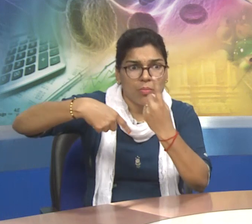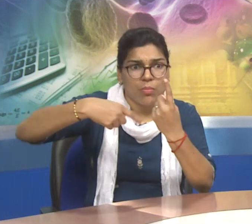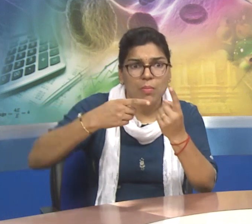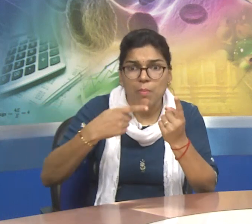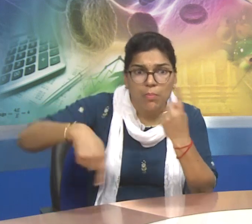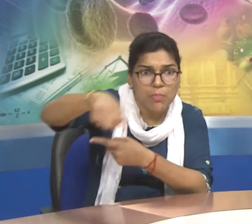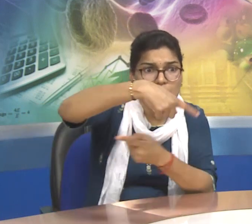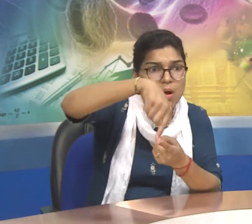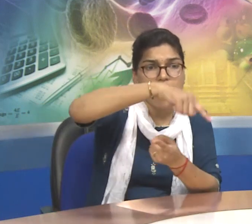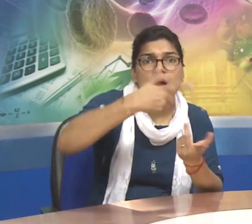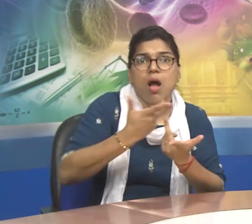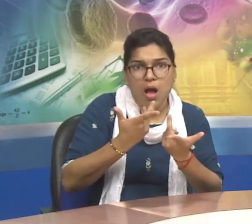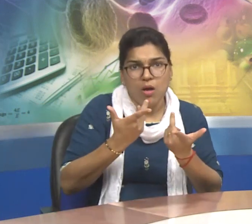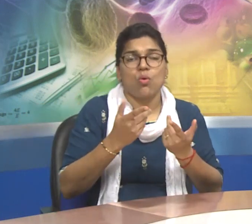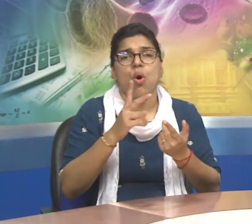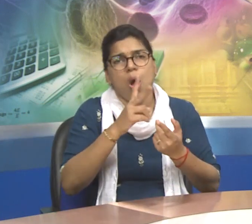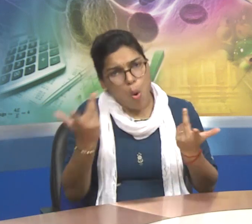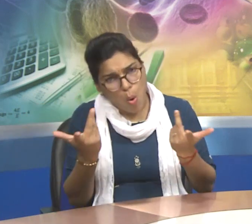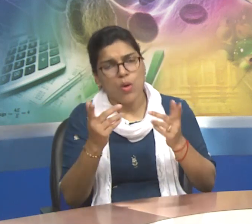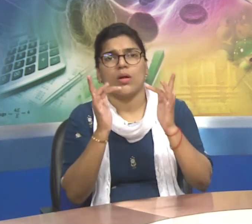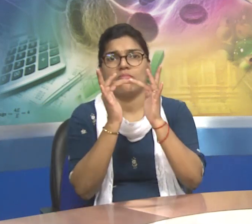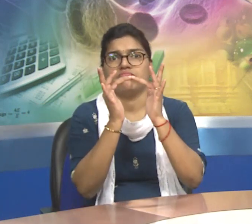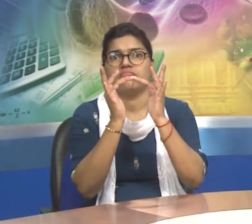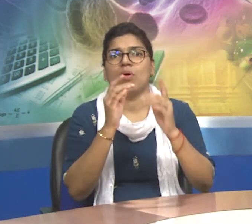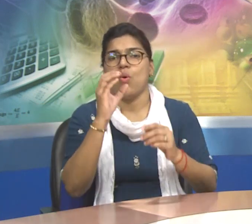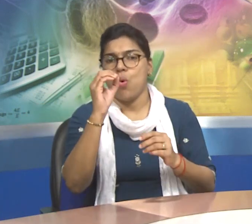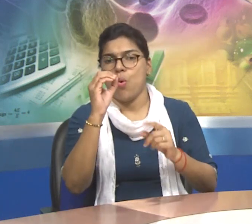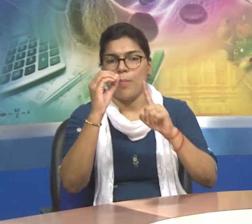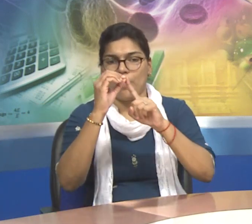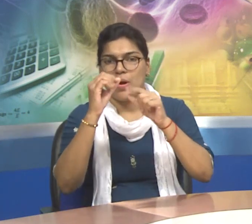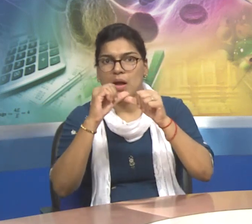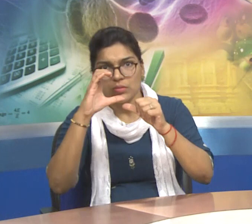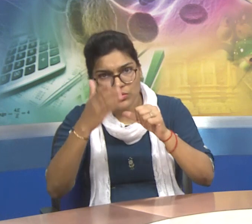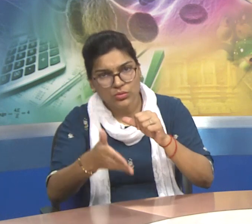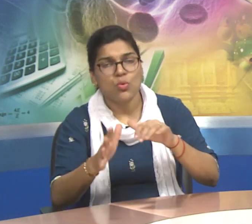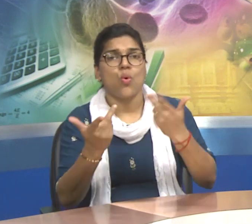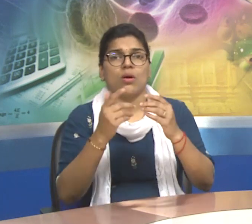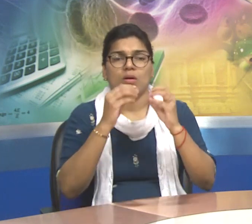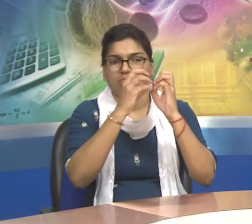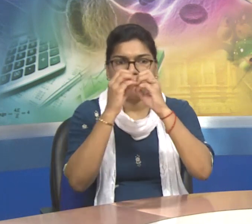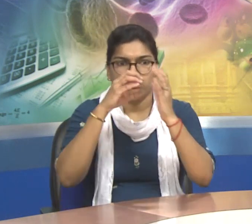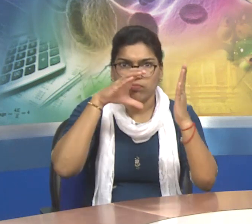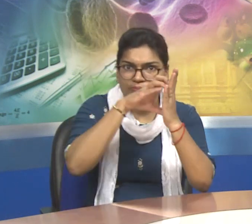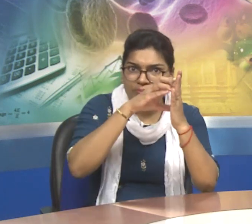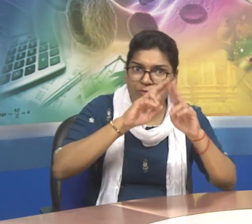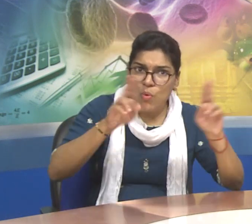and bibliographical databases are all examples of databases.